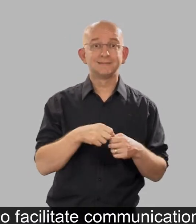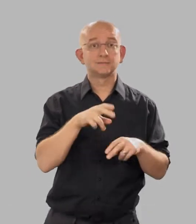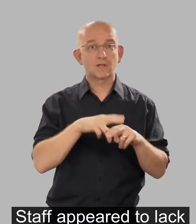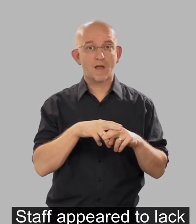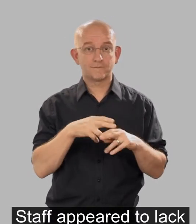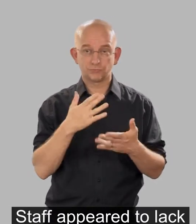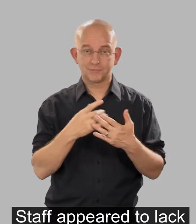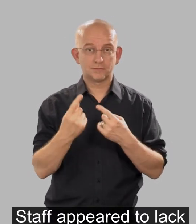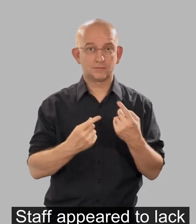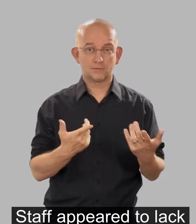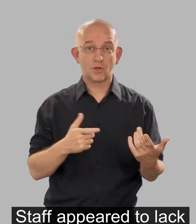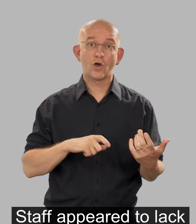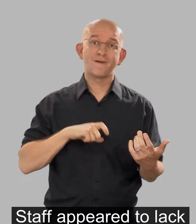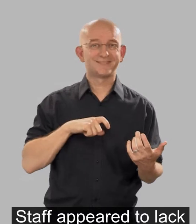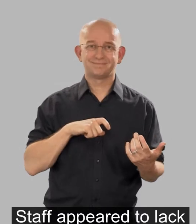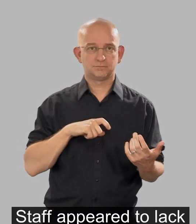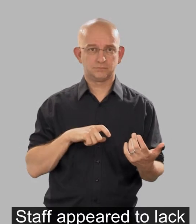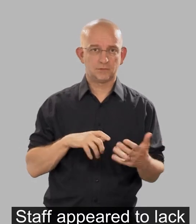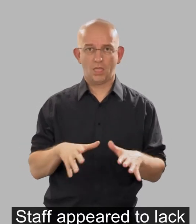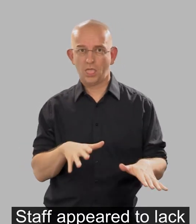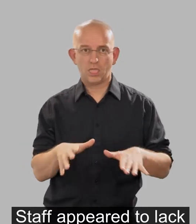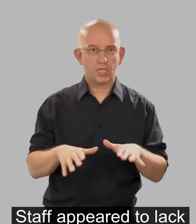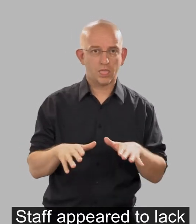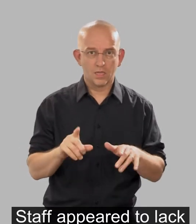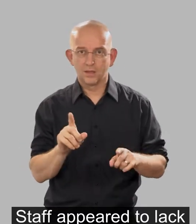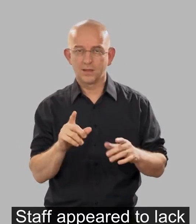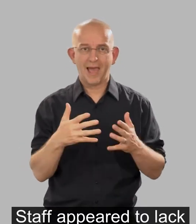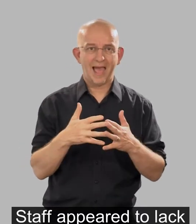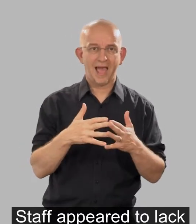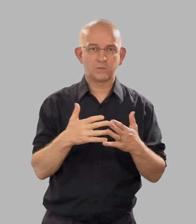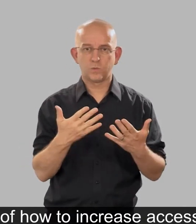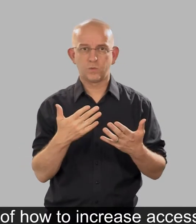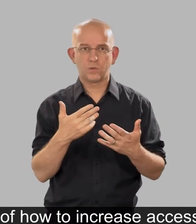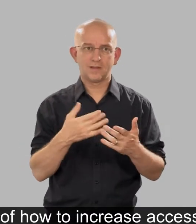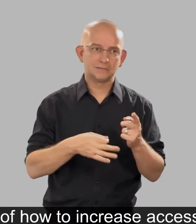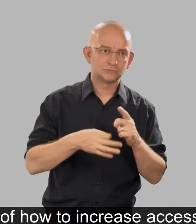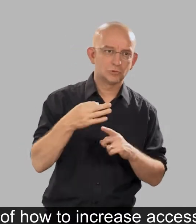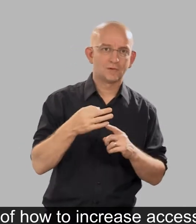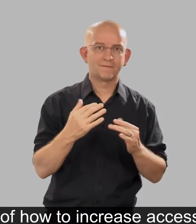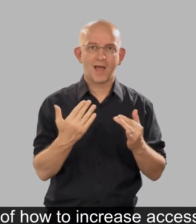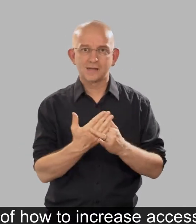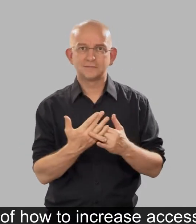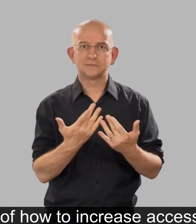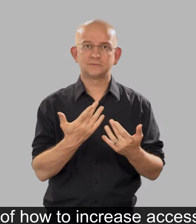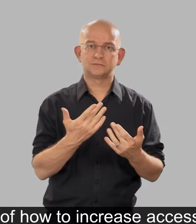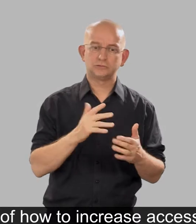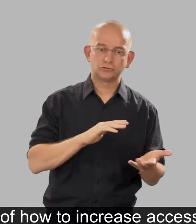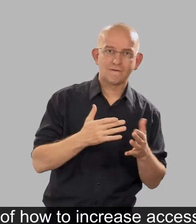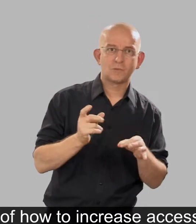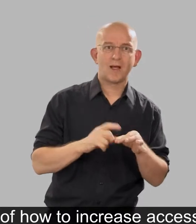communication. Staff appeared to lack confidence and understanding of how to increase access and service quality